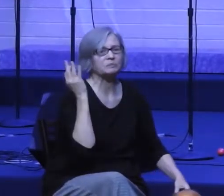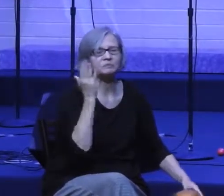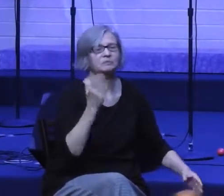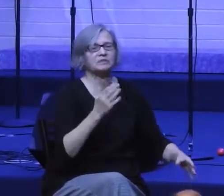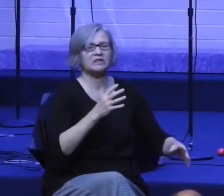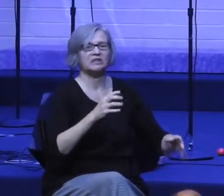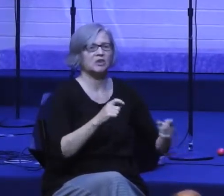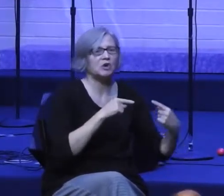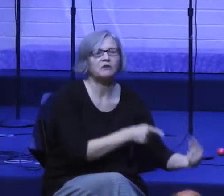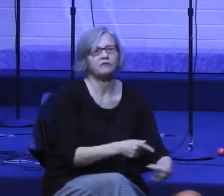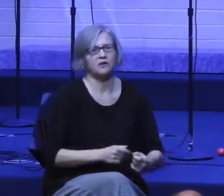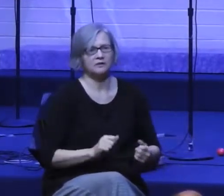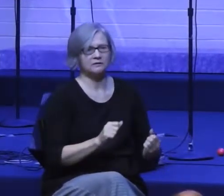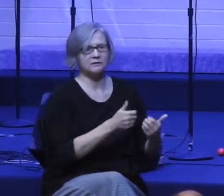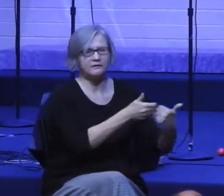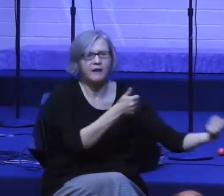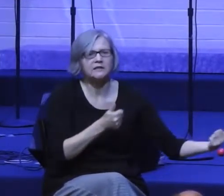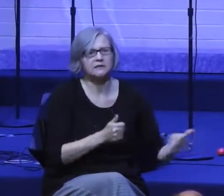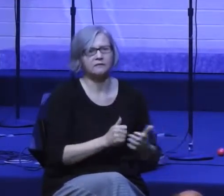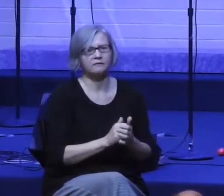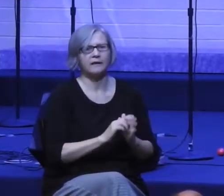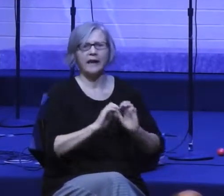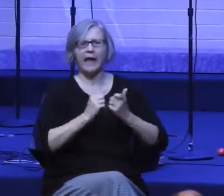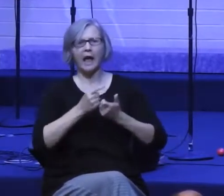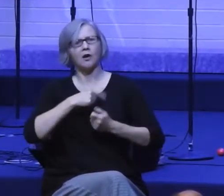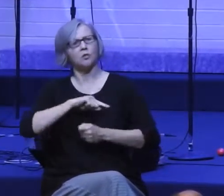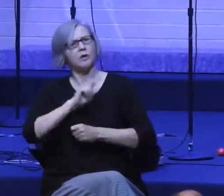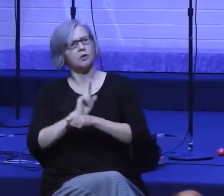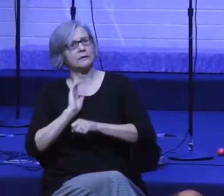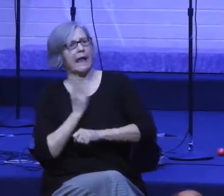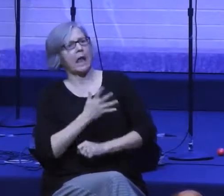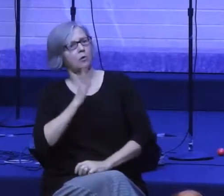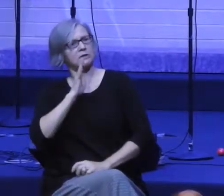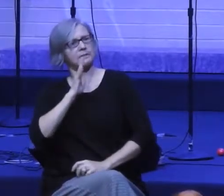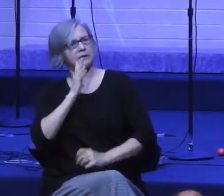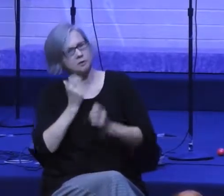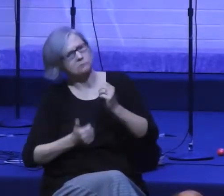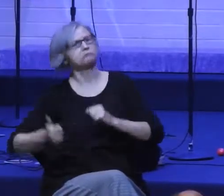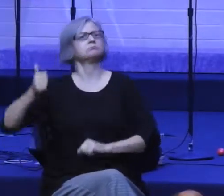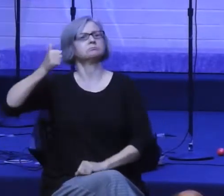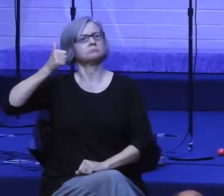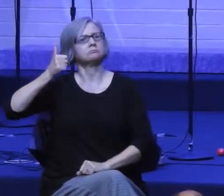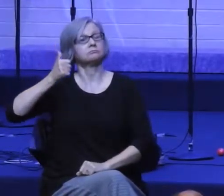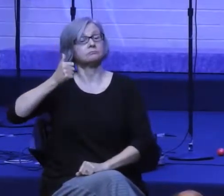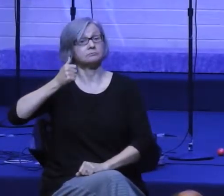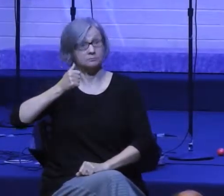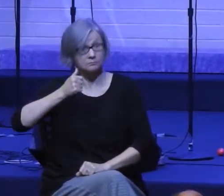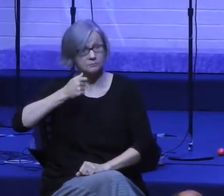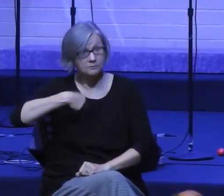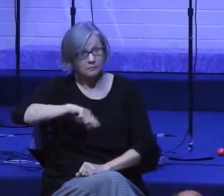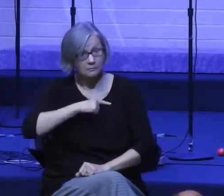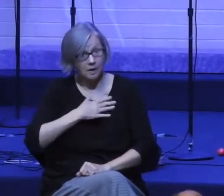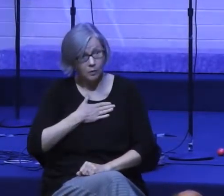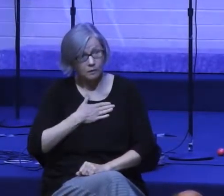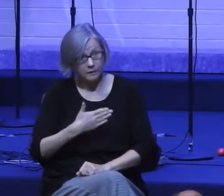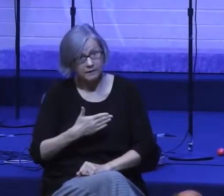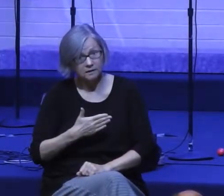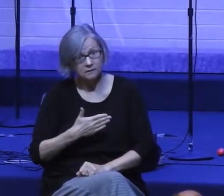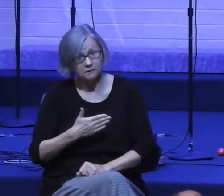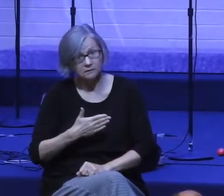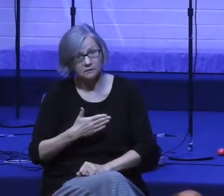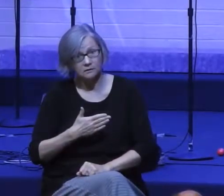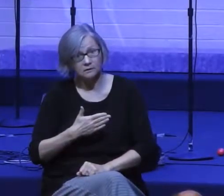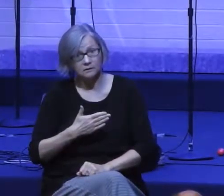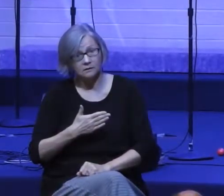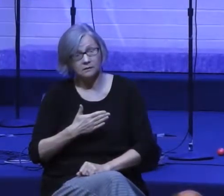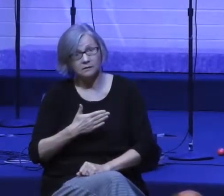way that demonstrates love above all? In a world where divisive, hurtful and